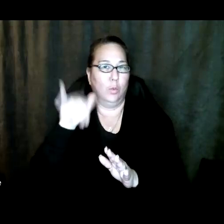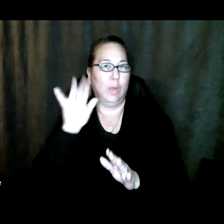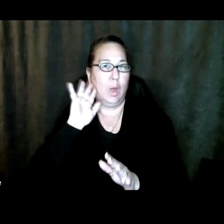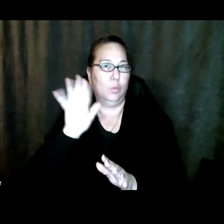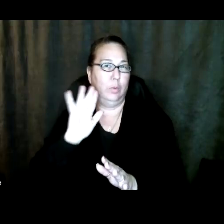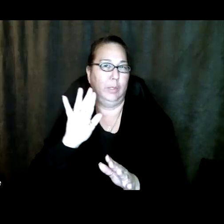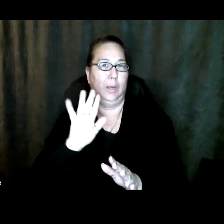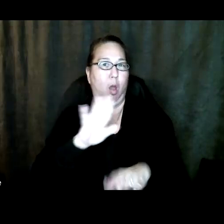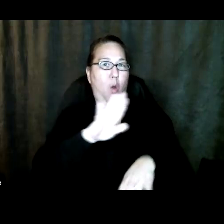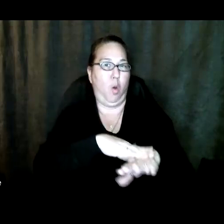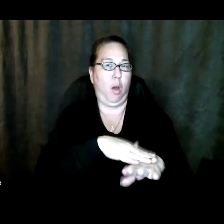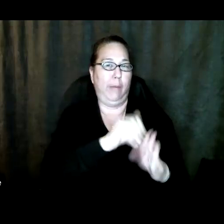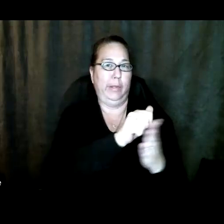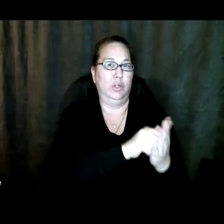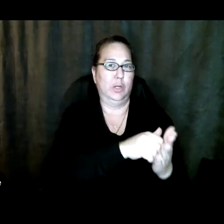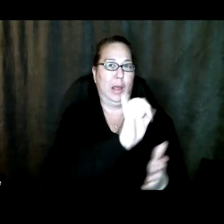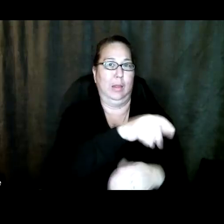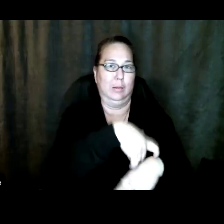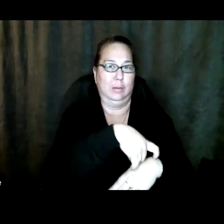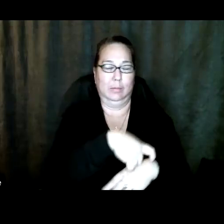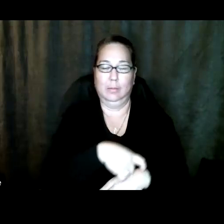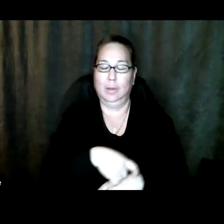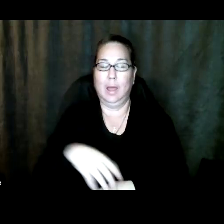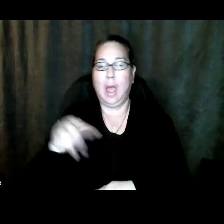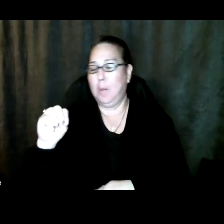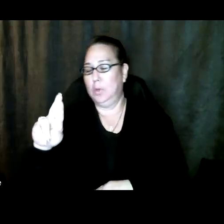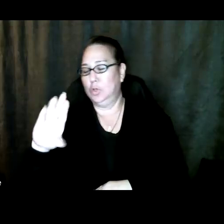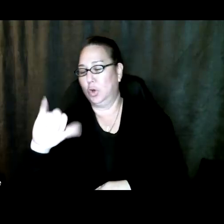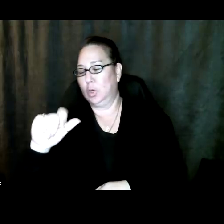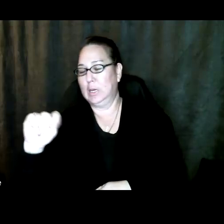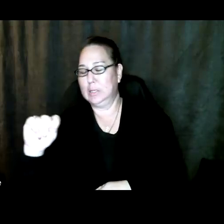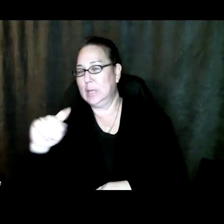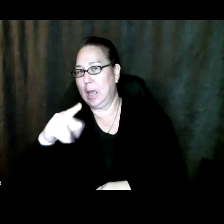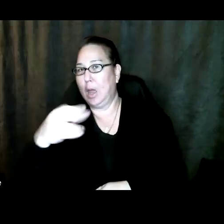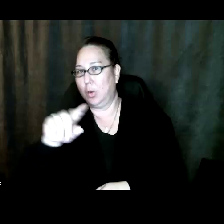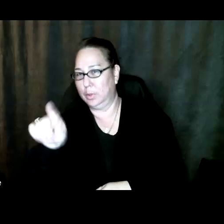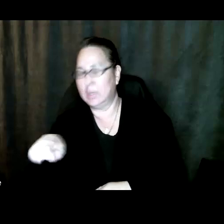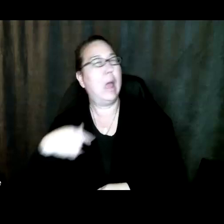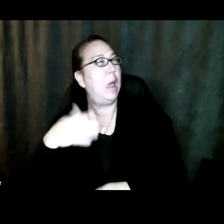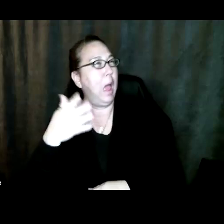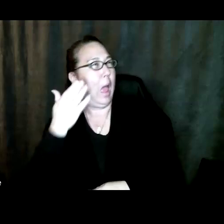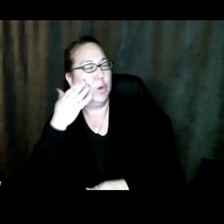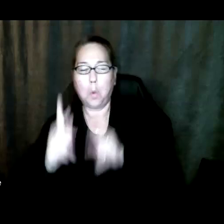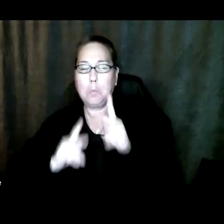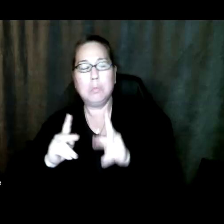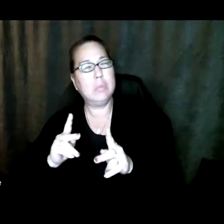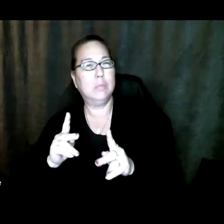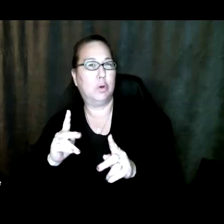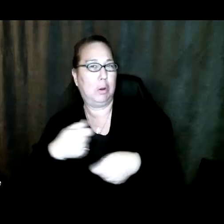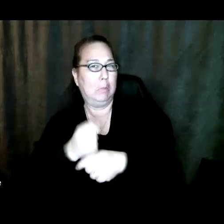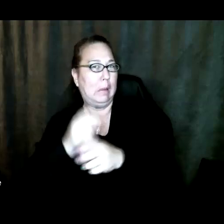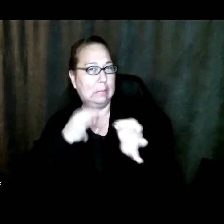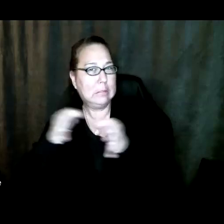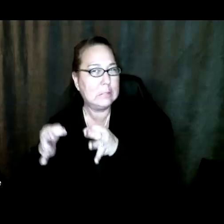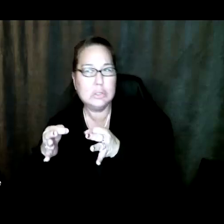It is just to throw out there, it would be interesting as folks are making a decision around where they stand to know what